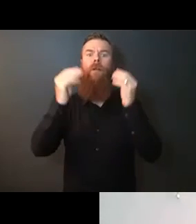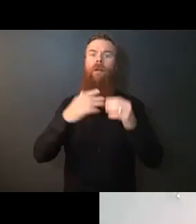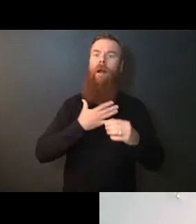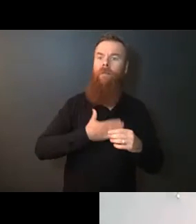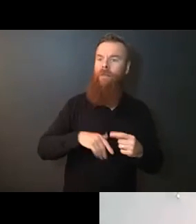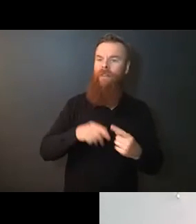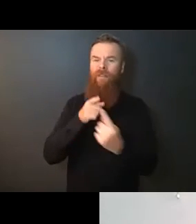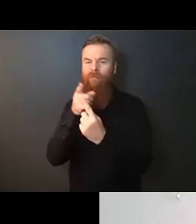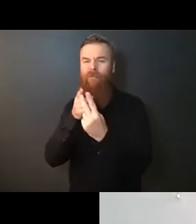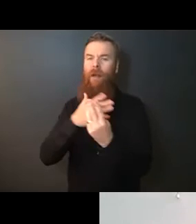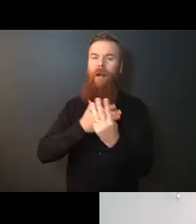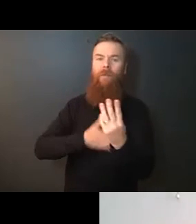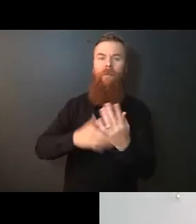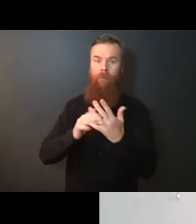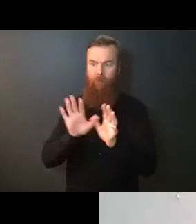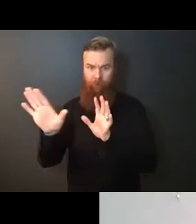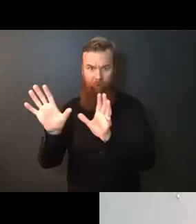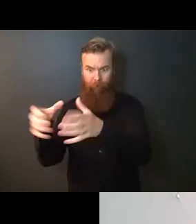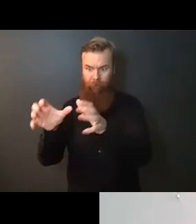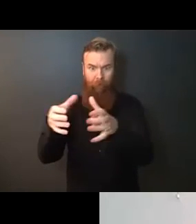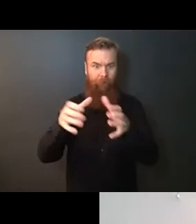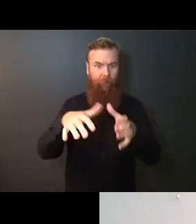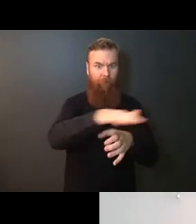also bring together as a team,